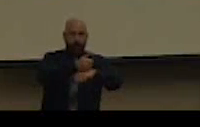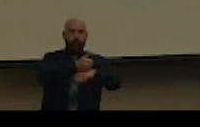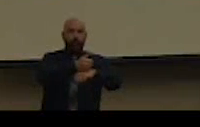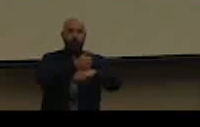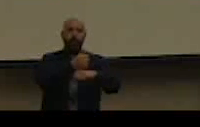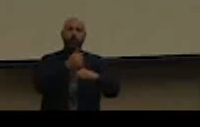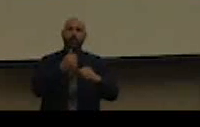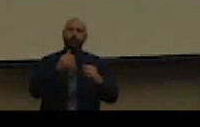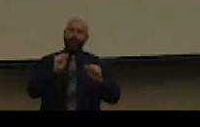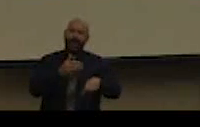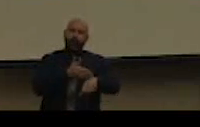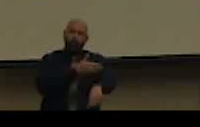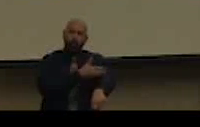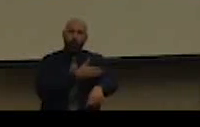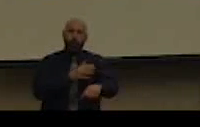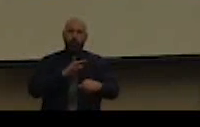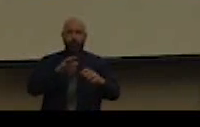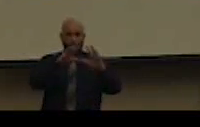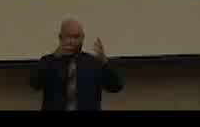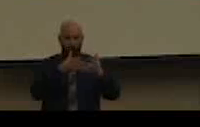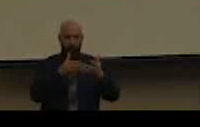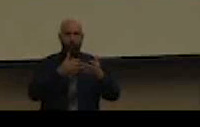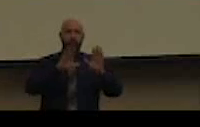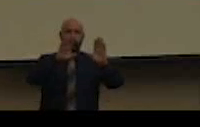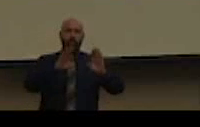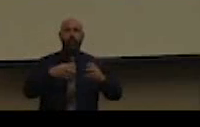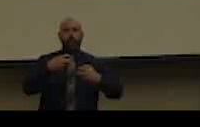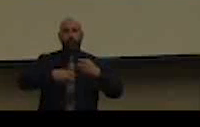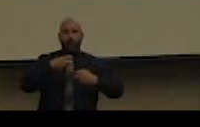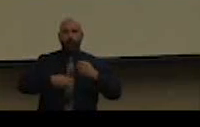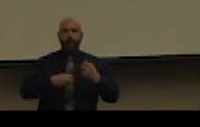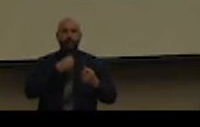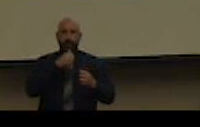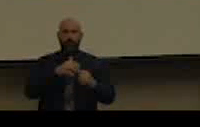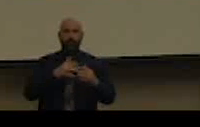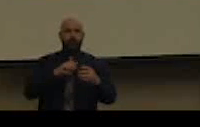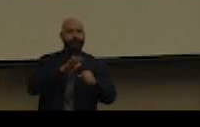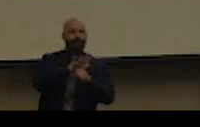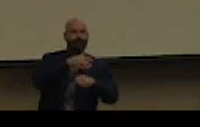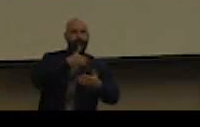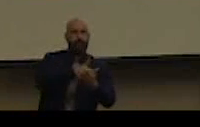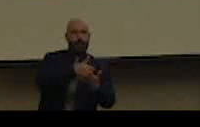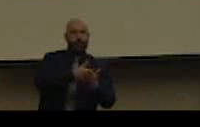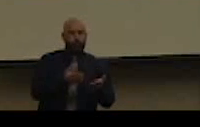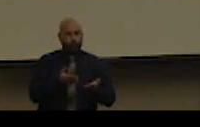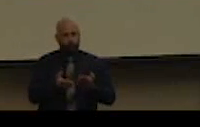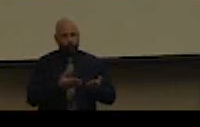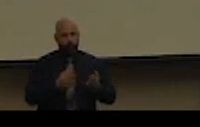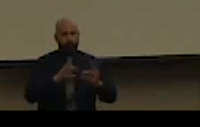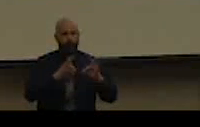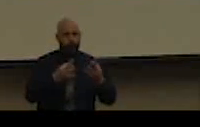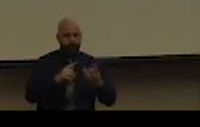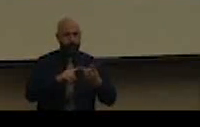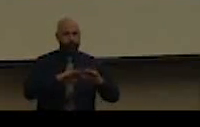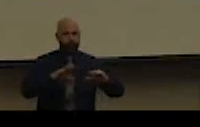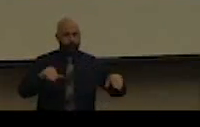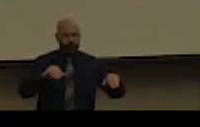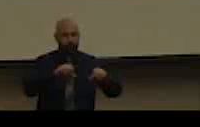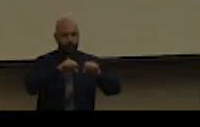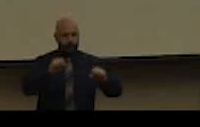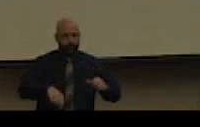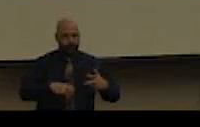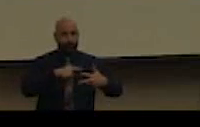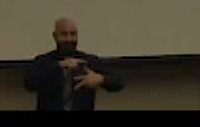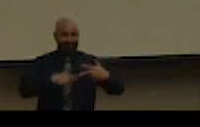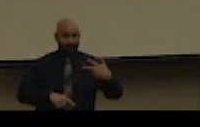pretty great. The problem is it doesn't have enough dollars in it to serve the children, families, and systems that need that need